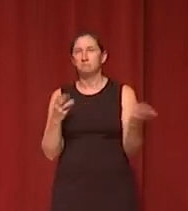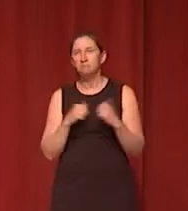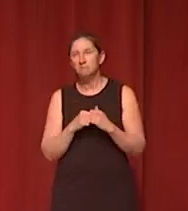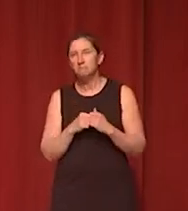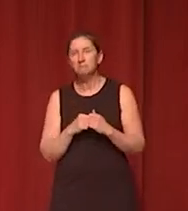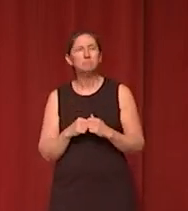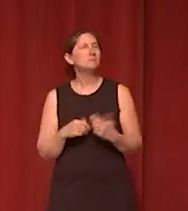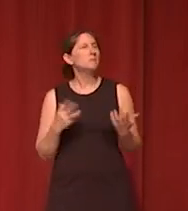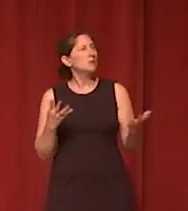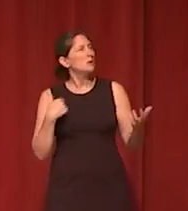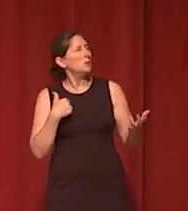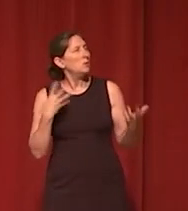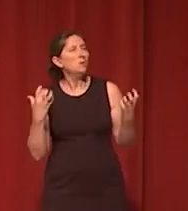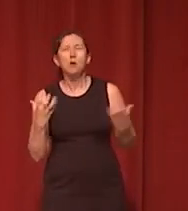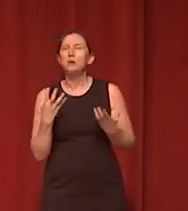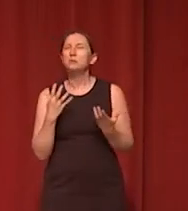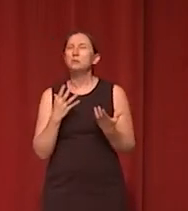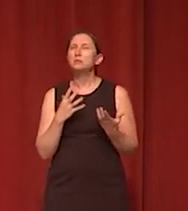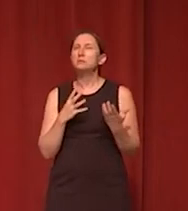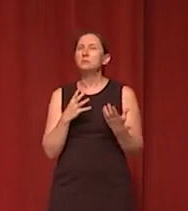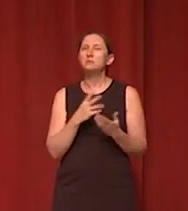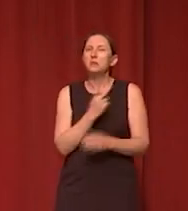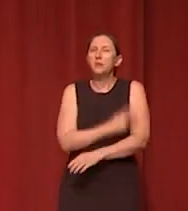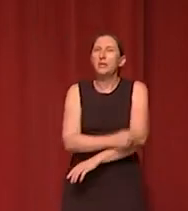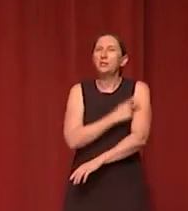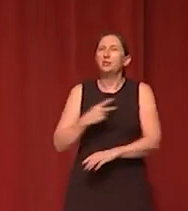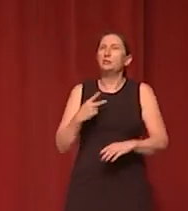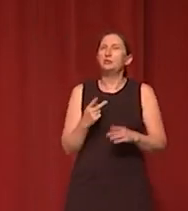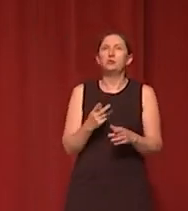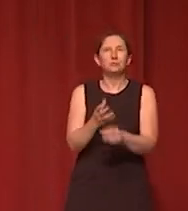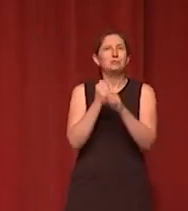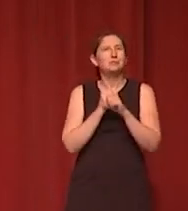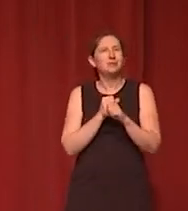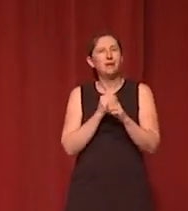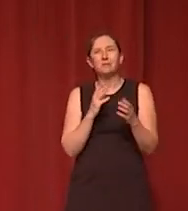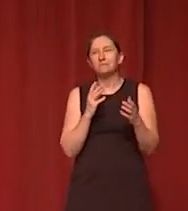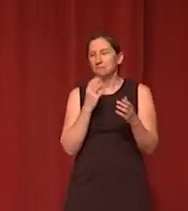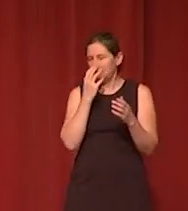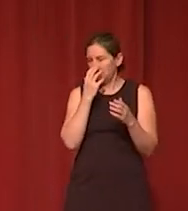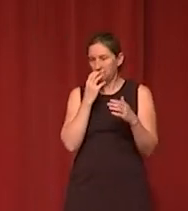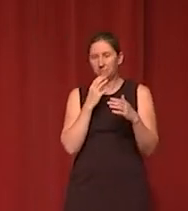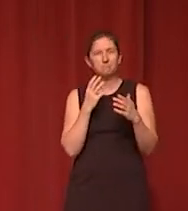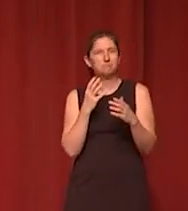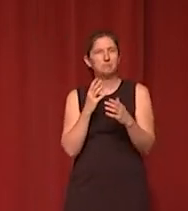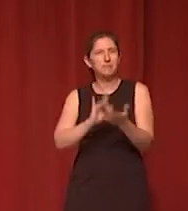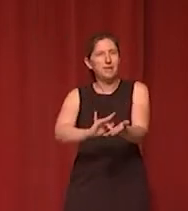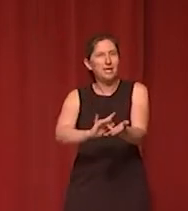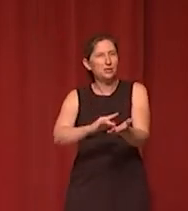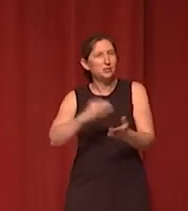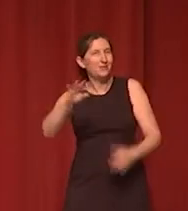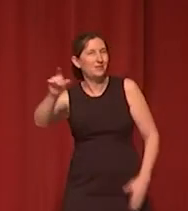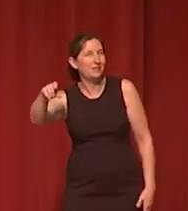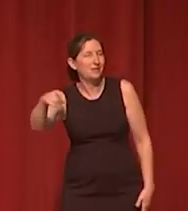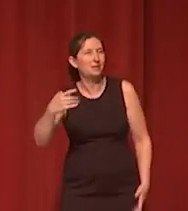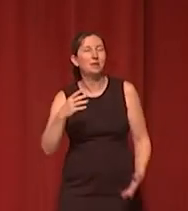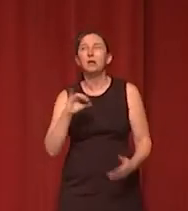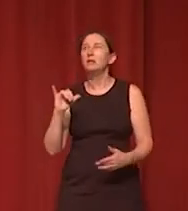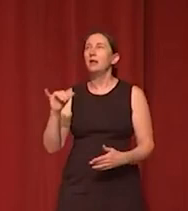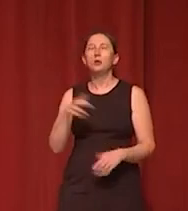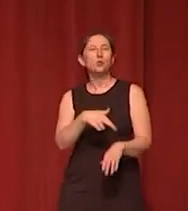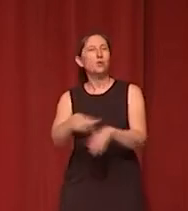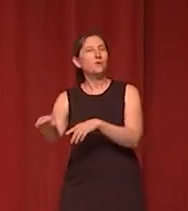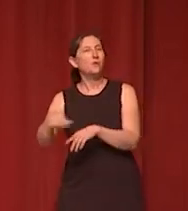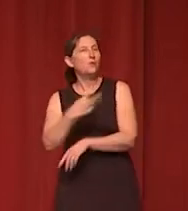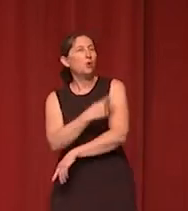want to make sure they have access. And so there are many other programs that we know about, whether they're from the manufacturer, whether they're patient assistance